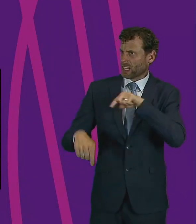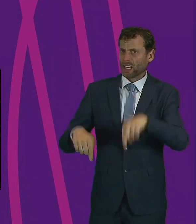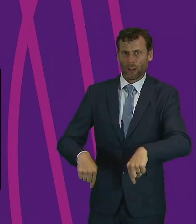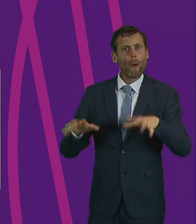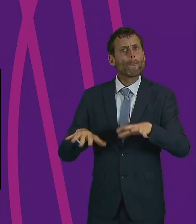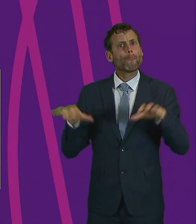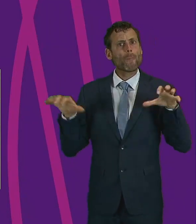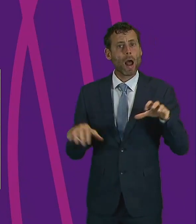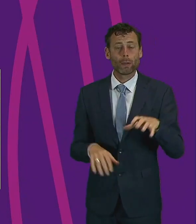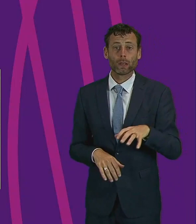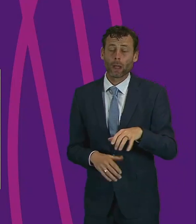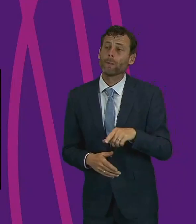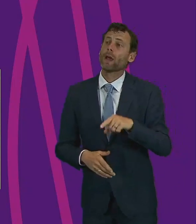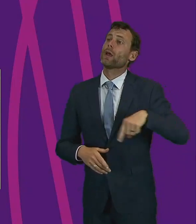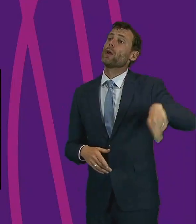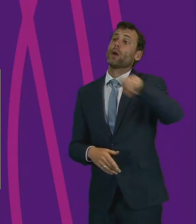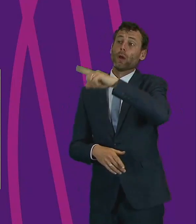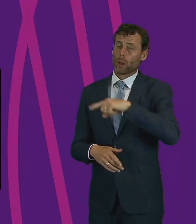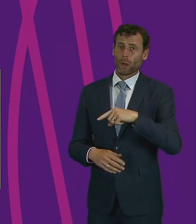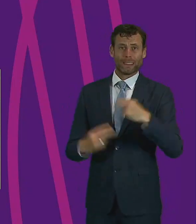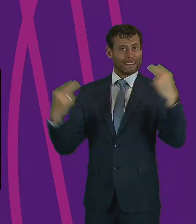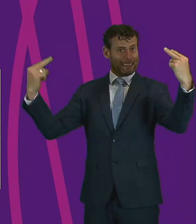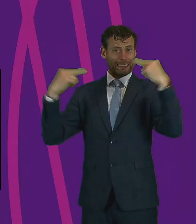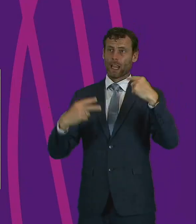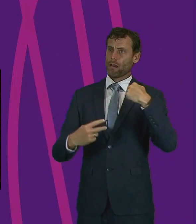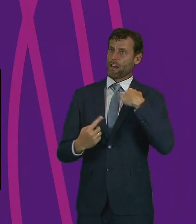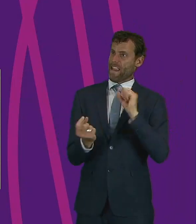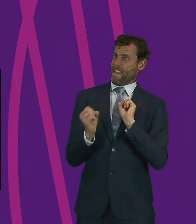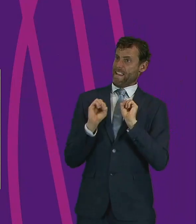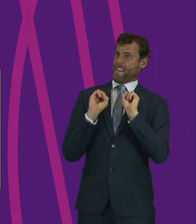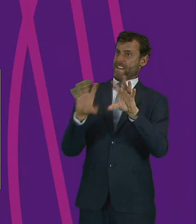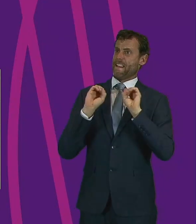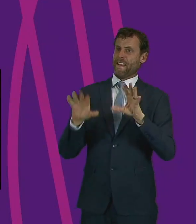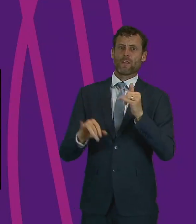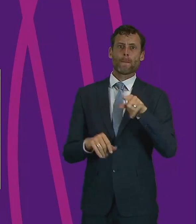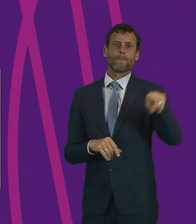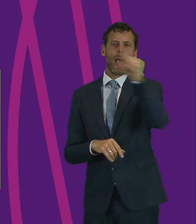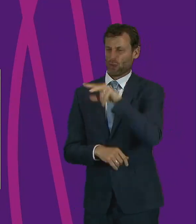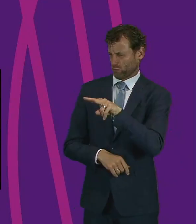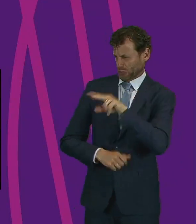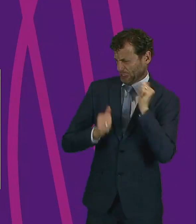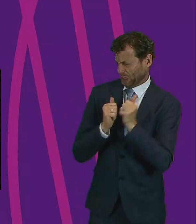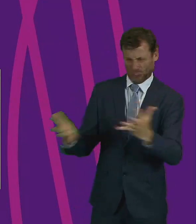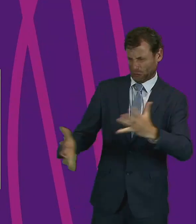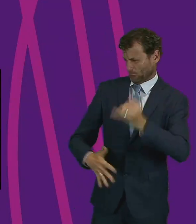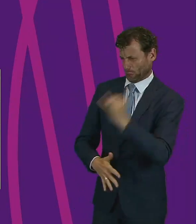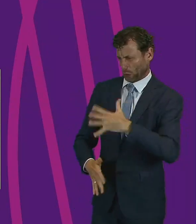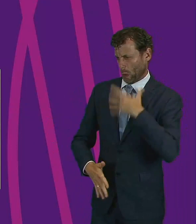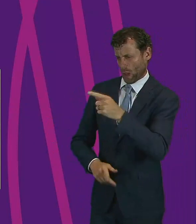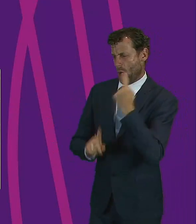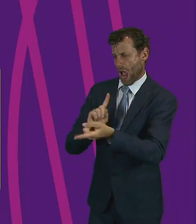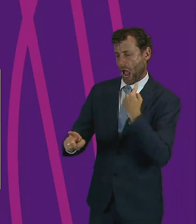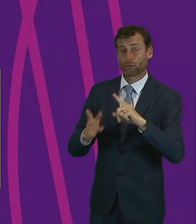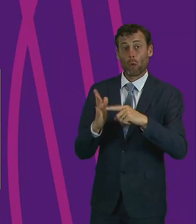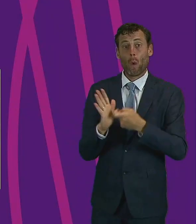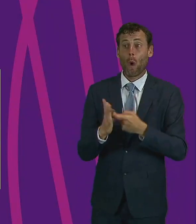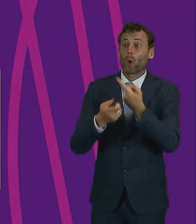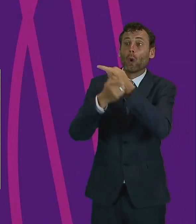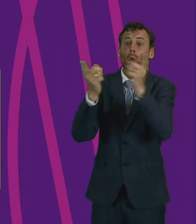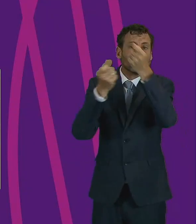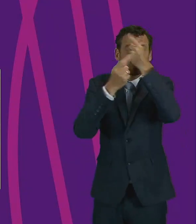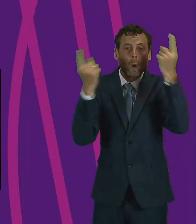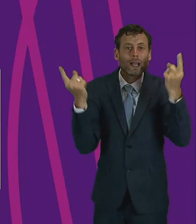give does not mean that we're not open to scrutiny. And the fact that you might not understand them does not mean we're not open to